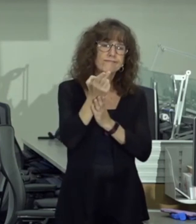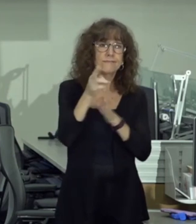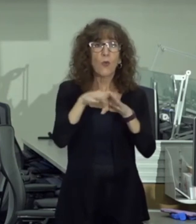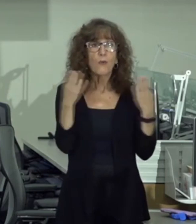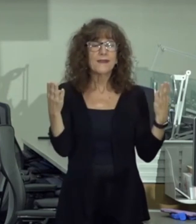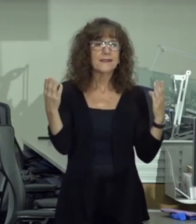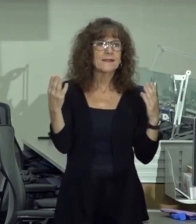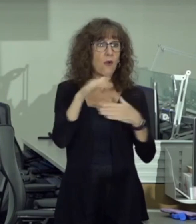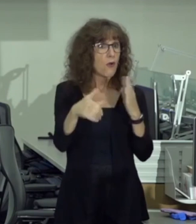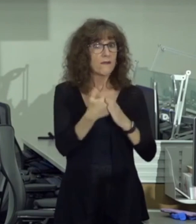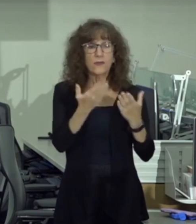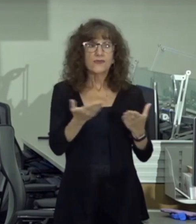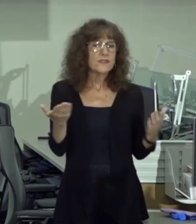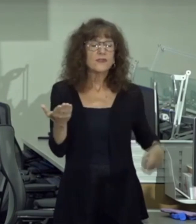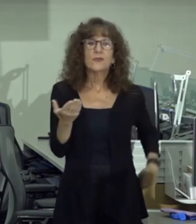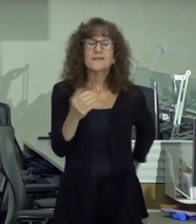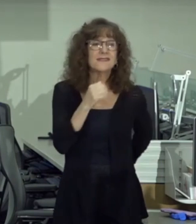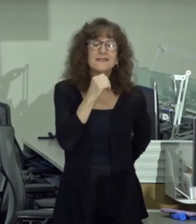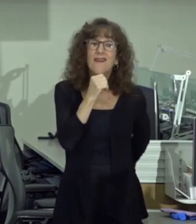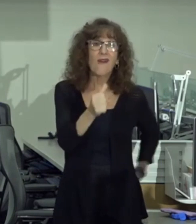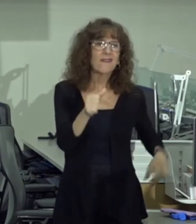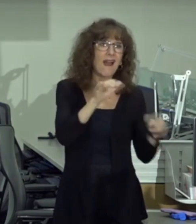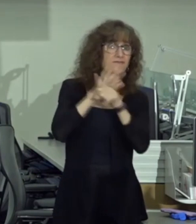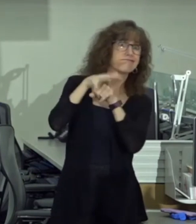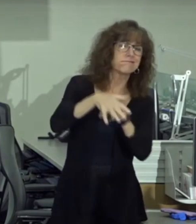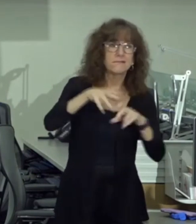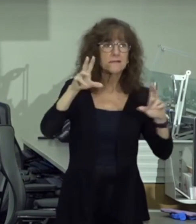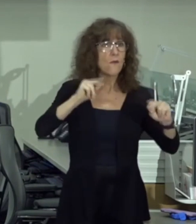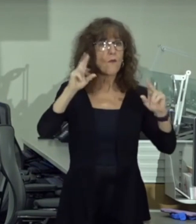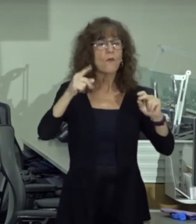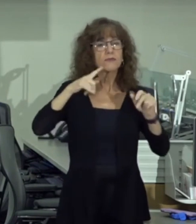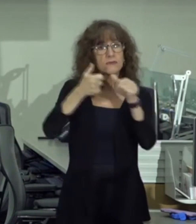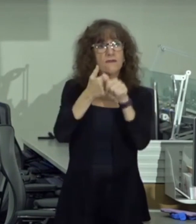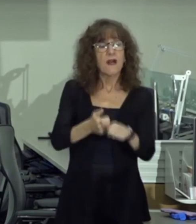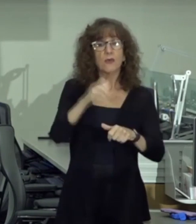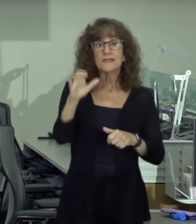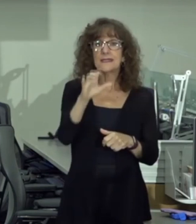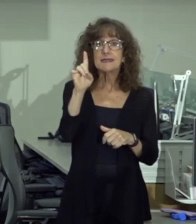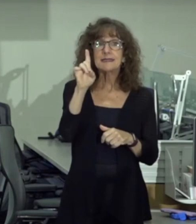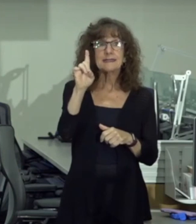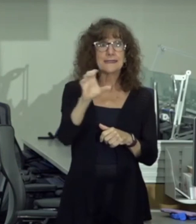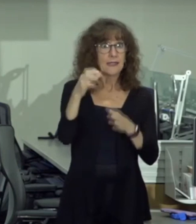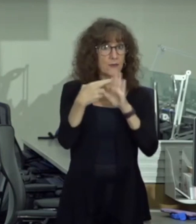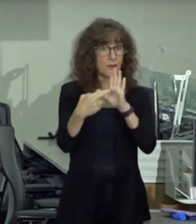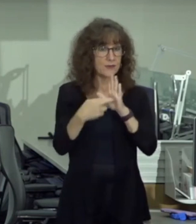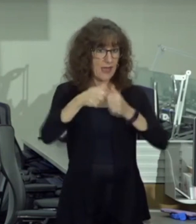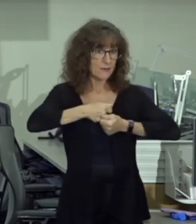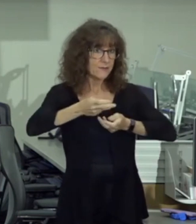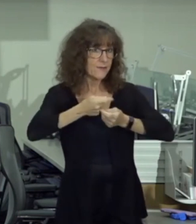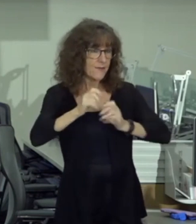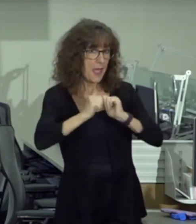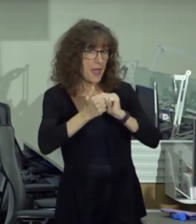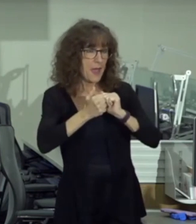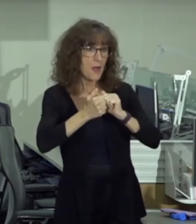that all of these resources are not in an abundance. So we will follow the CDC guidelines in terms of how we distribute those